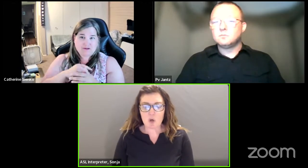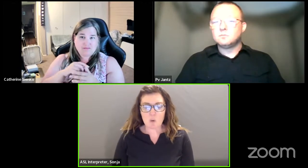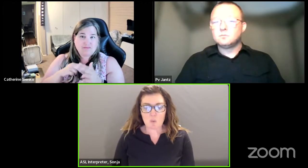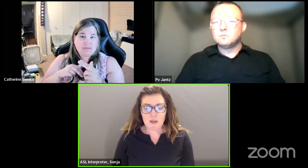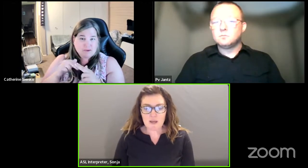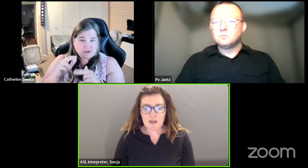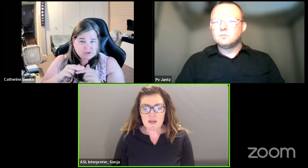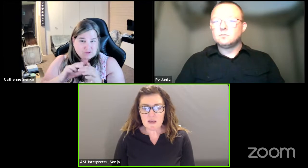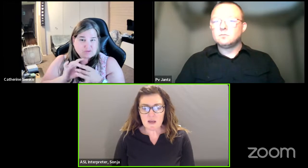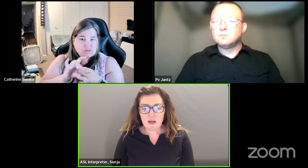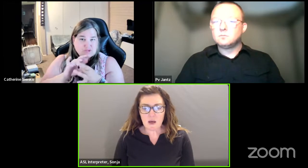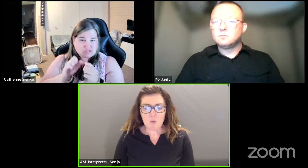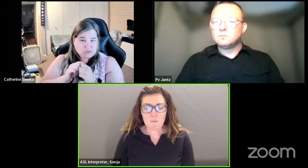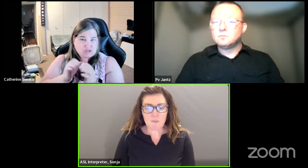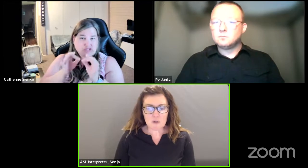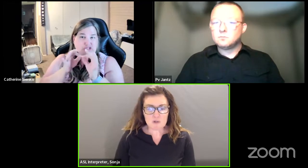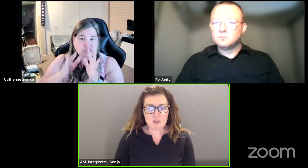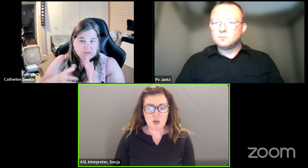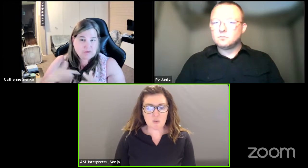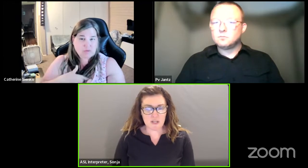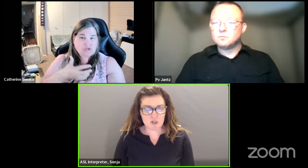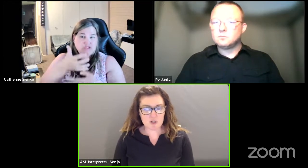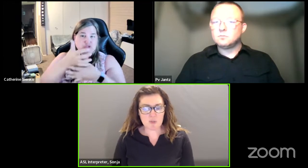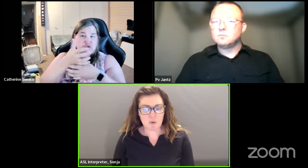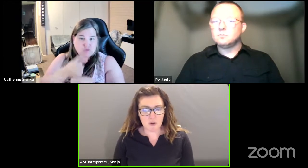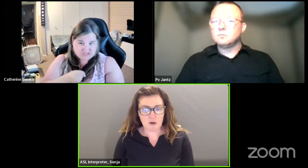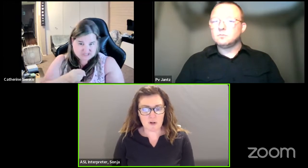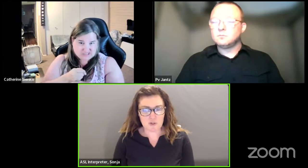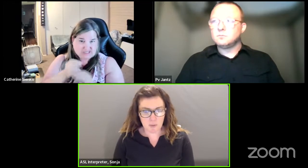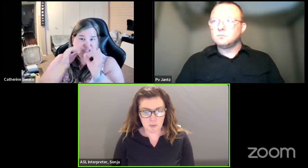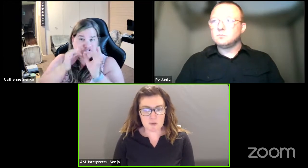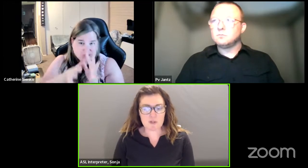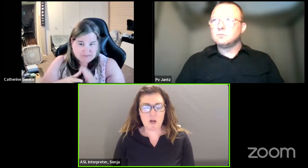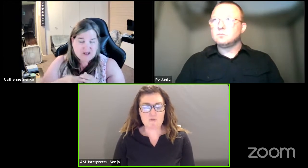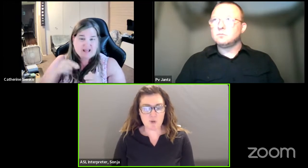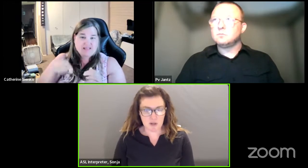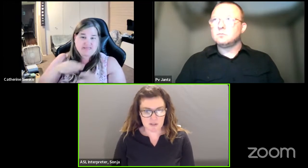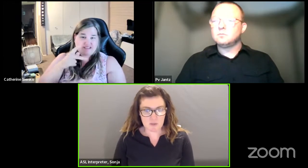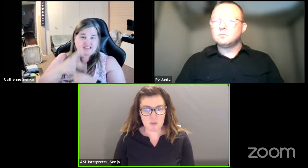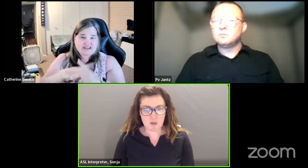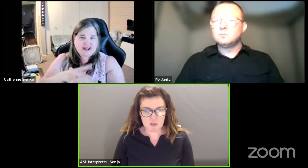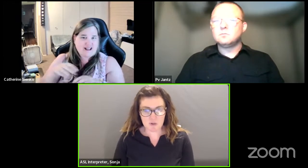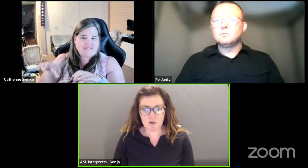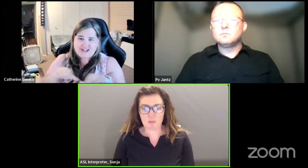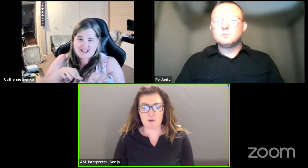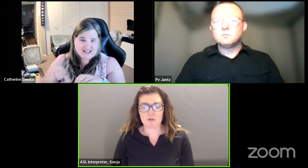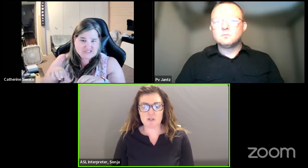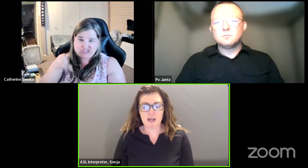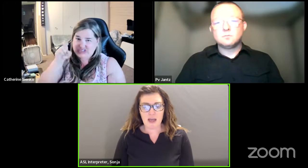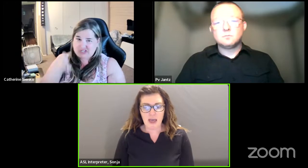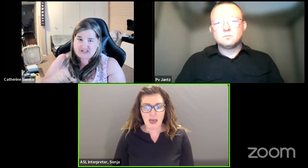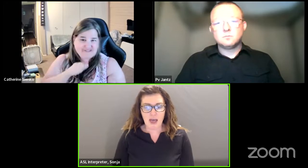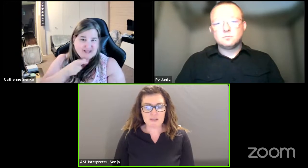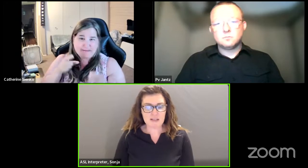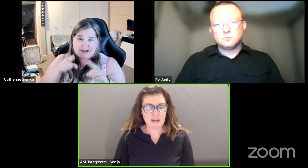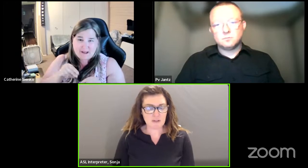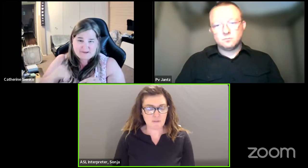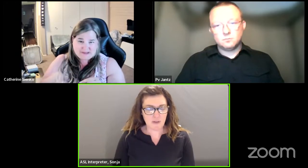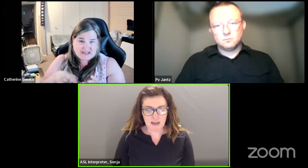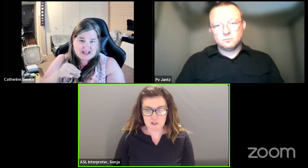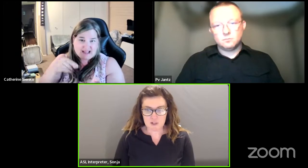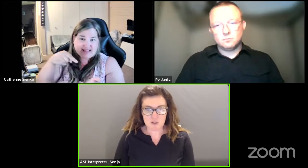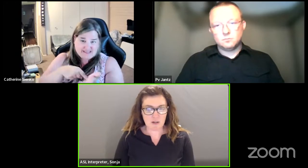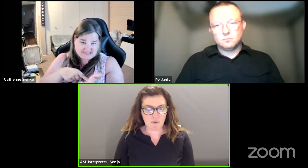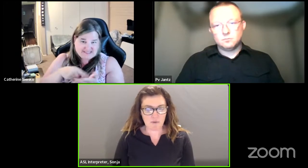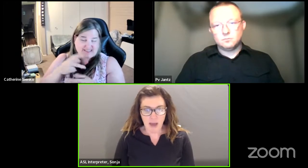because we build a relationship with our interpreters of trust. We trust our interpreters, and this kind